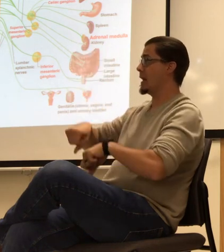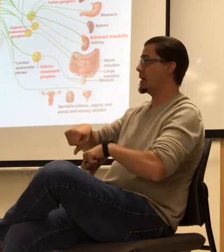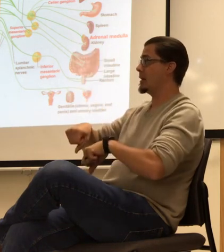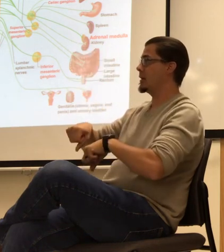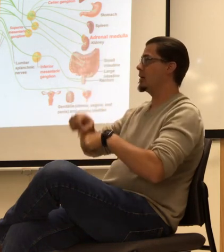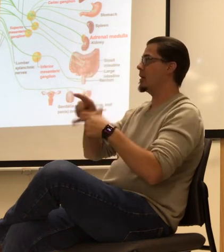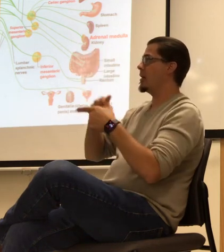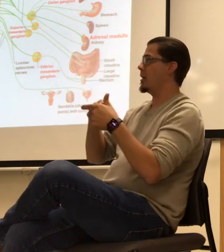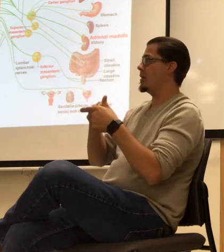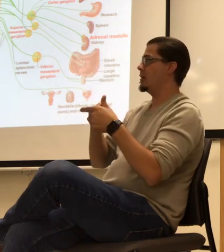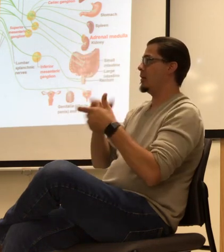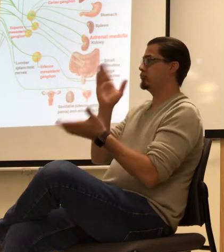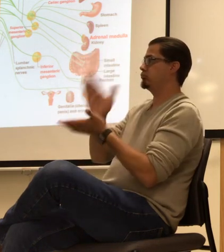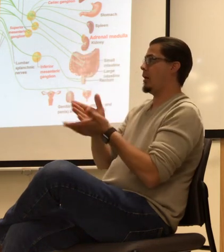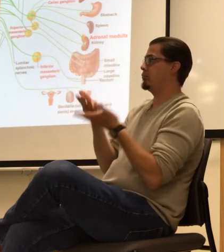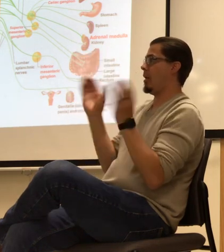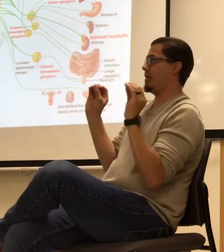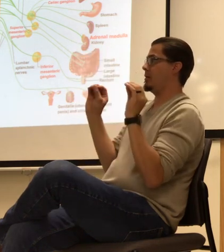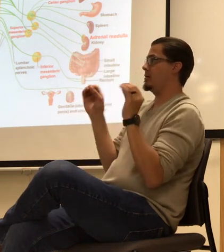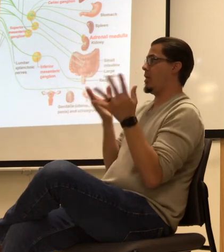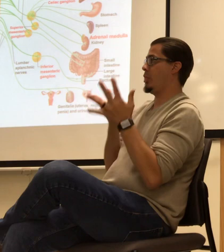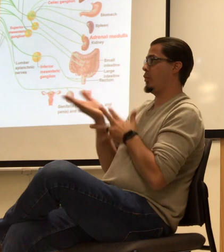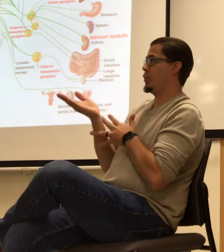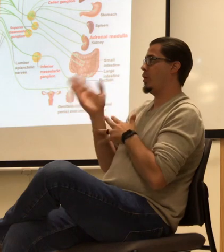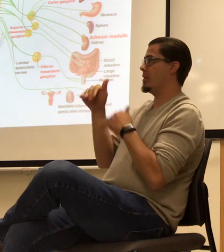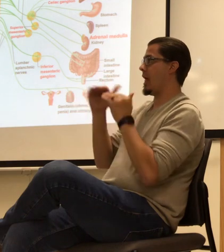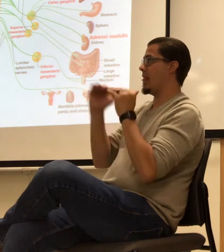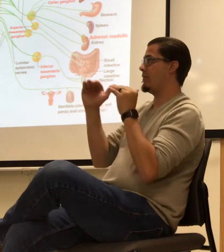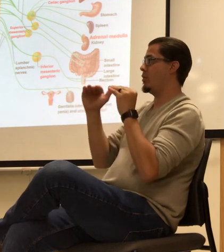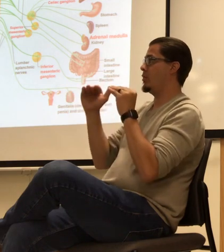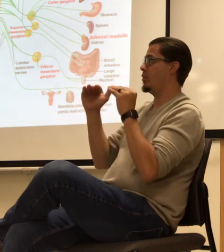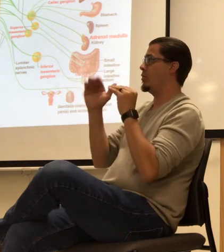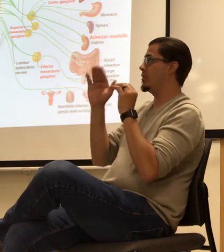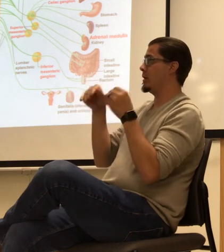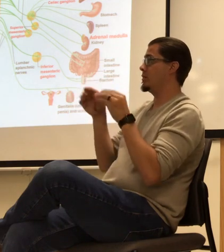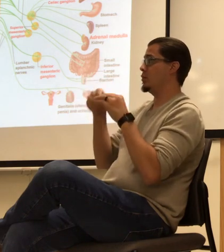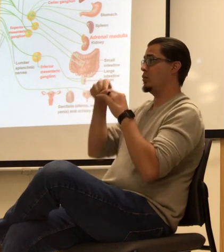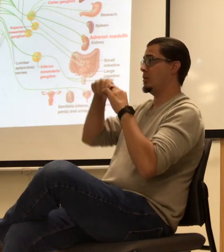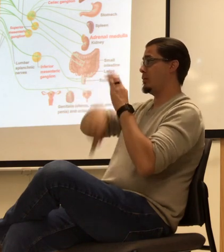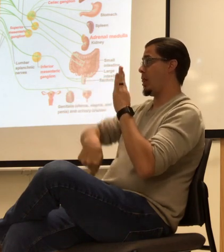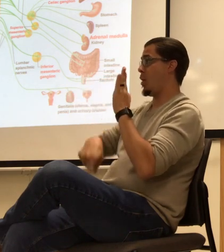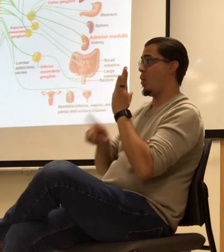and do nothing. It just goes through it at that level.